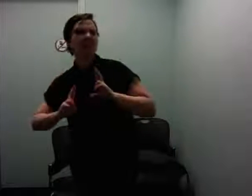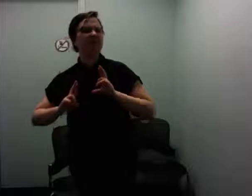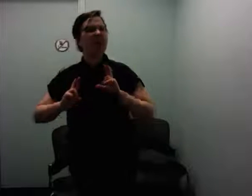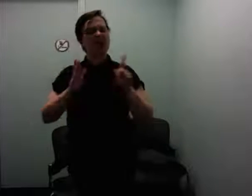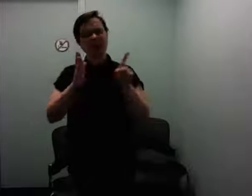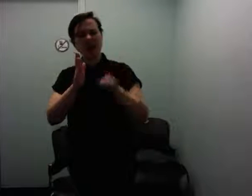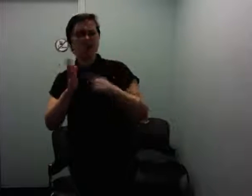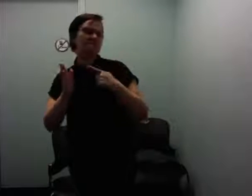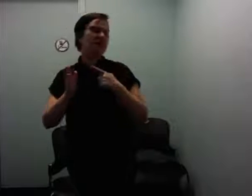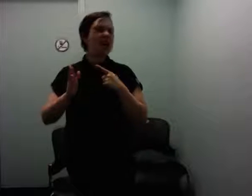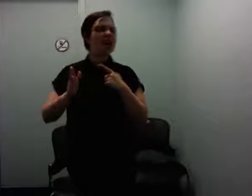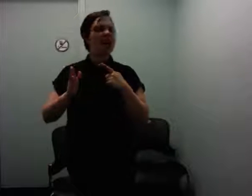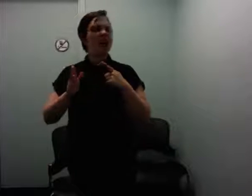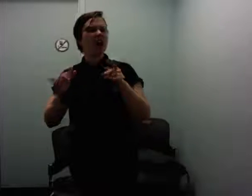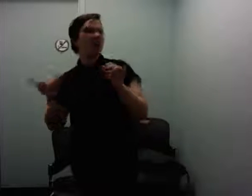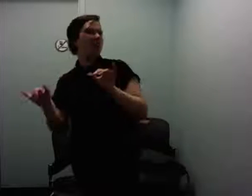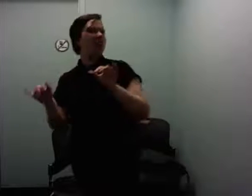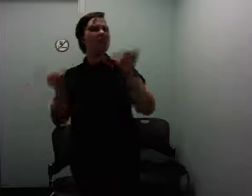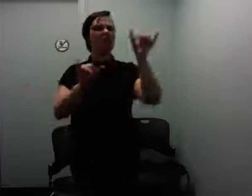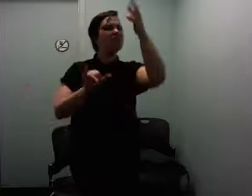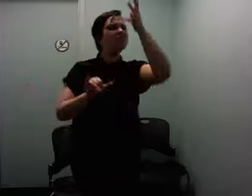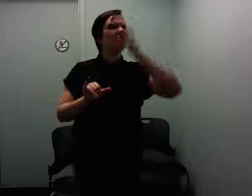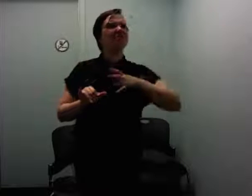say that they have achieved gender equality.